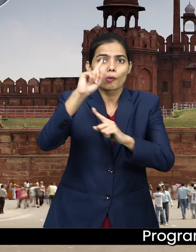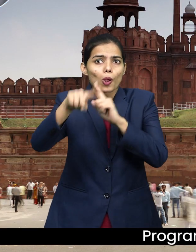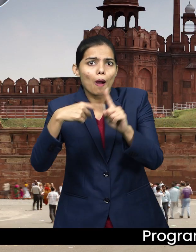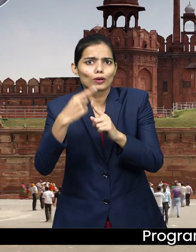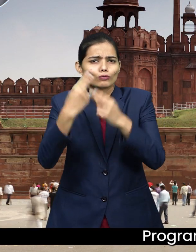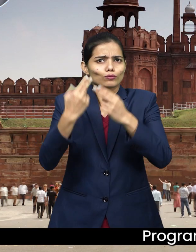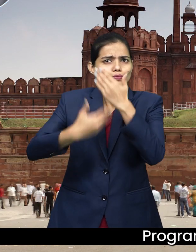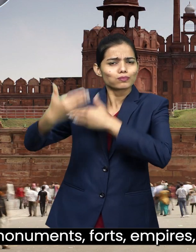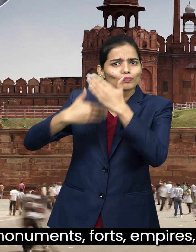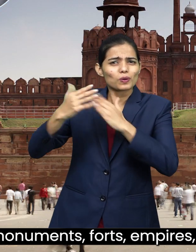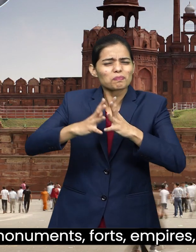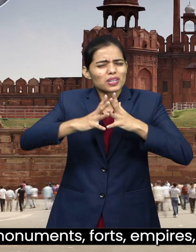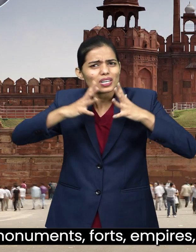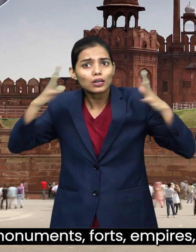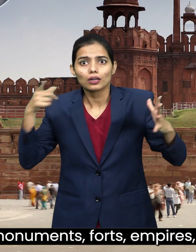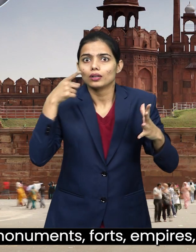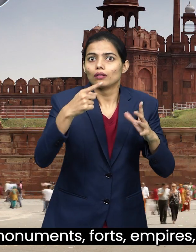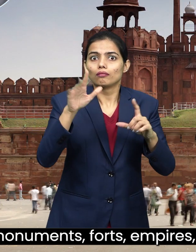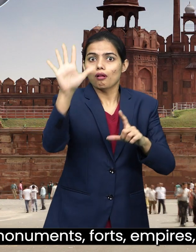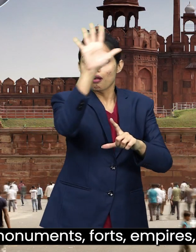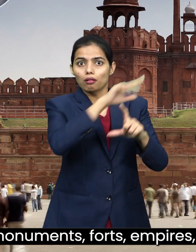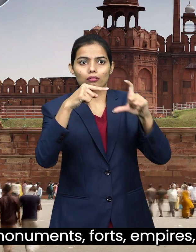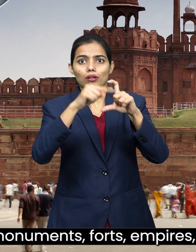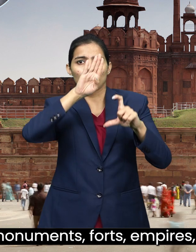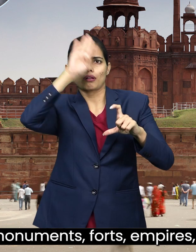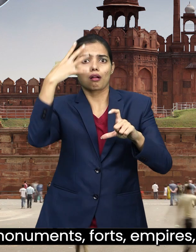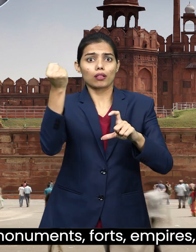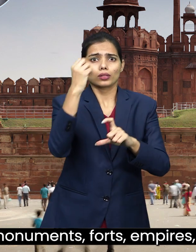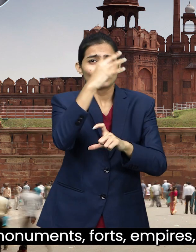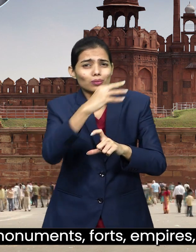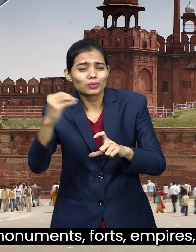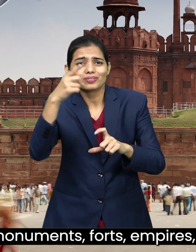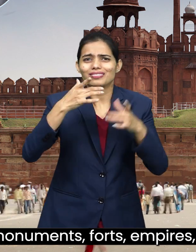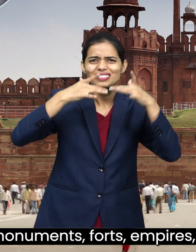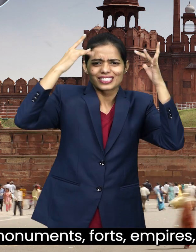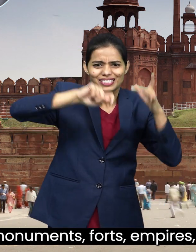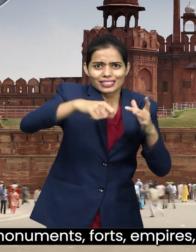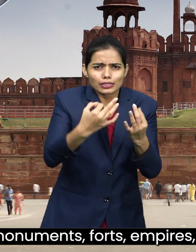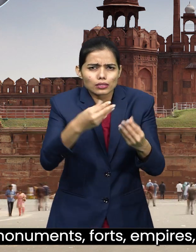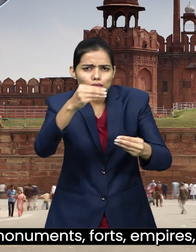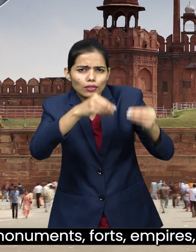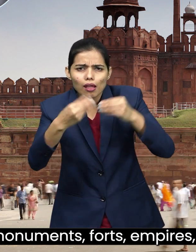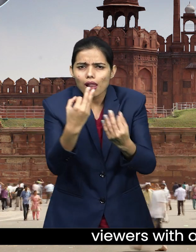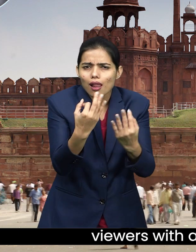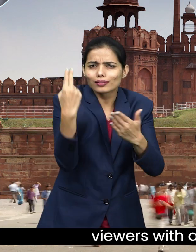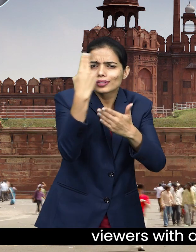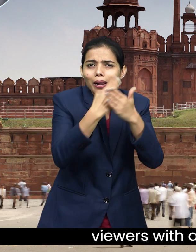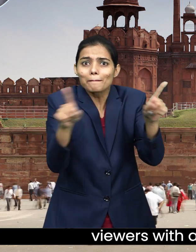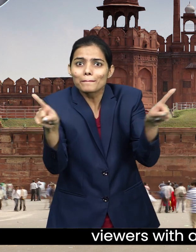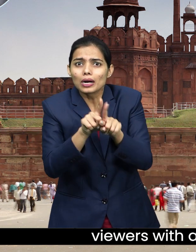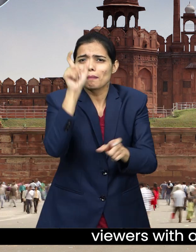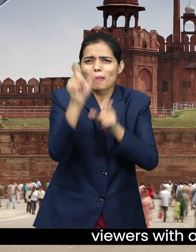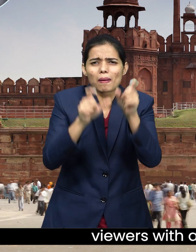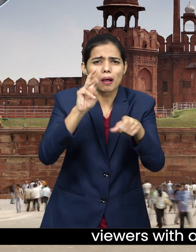Programs about ancient monuments, forts, empires, and culinary arts are popular among viewers